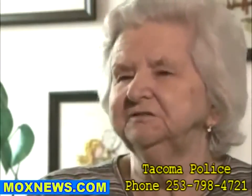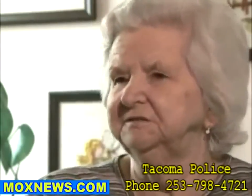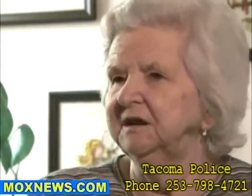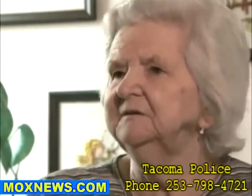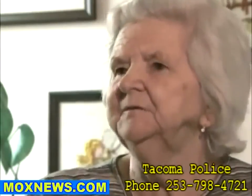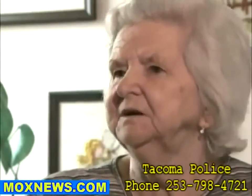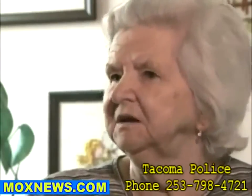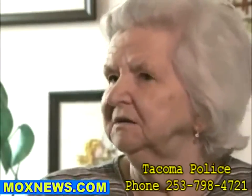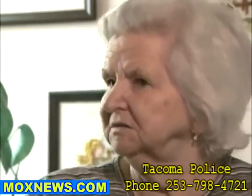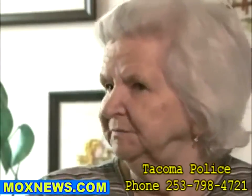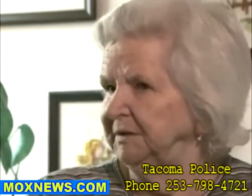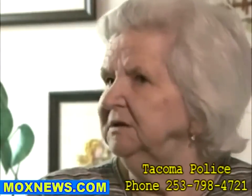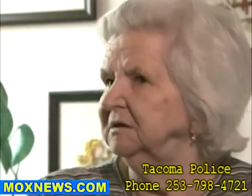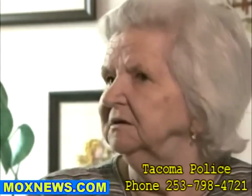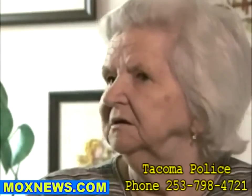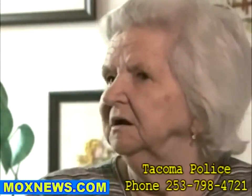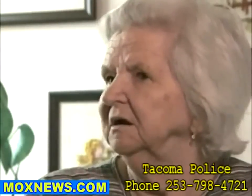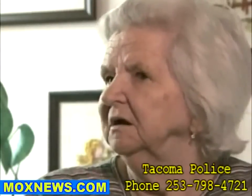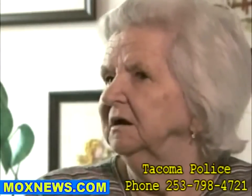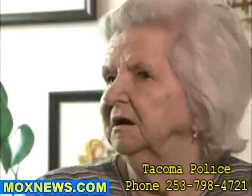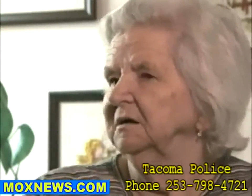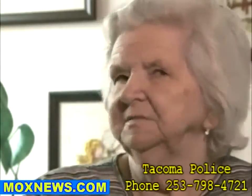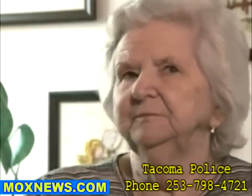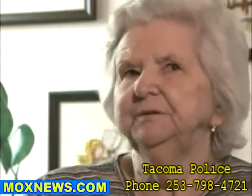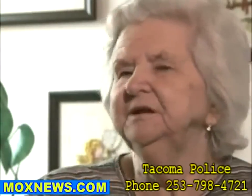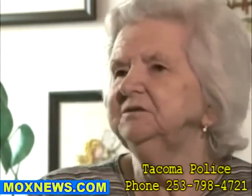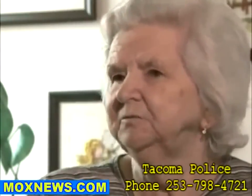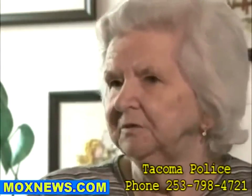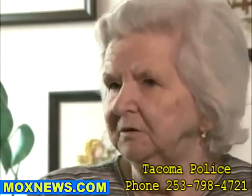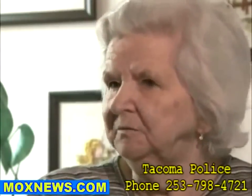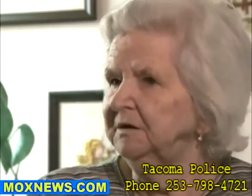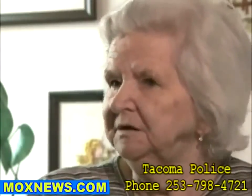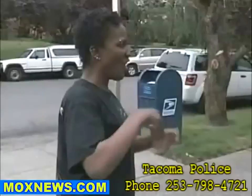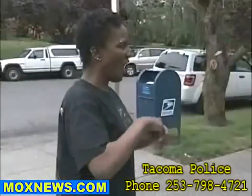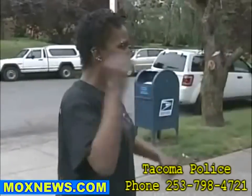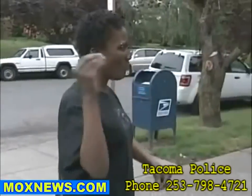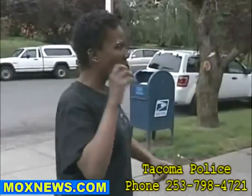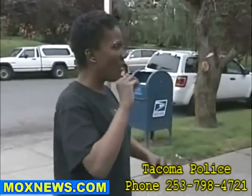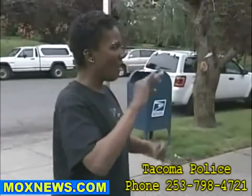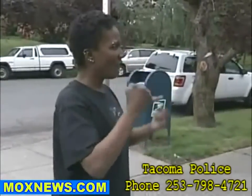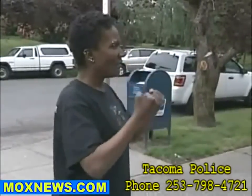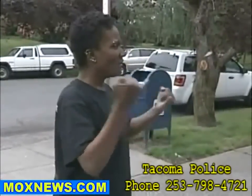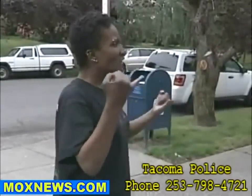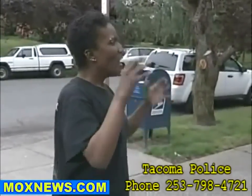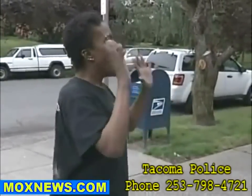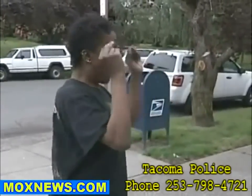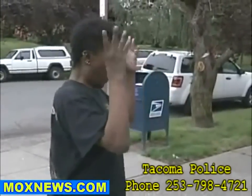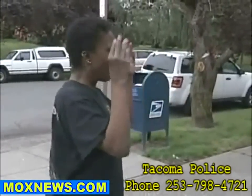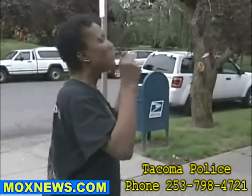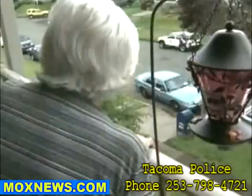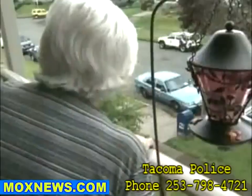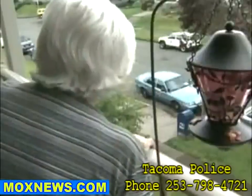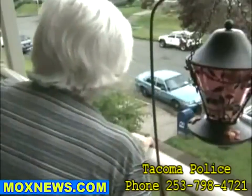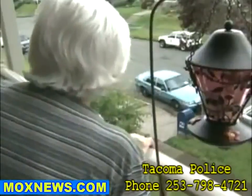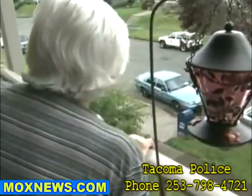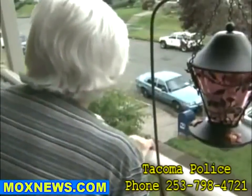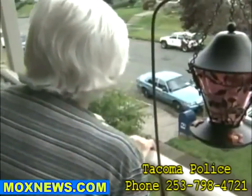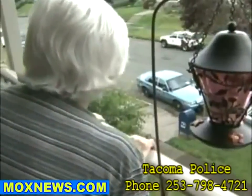she's deaf and can't speak. Sims spoke with the officers while LaShawn was still in handcuffs. She says